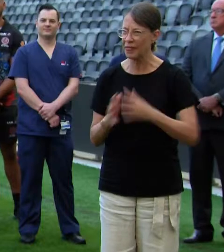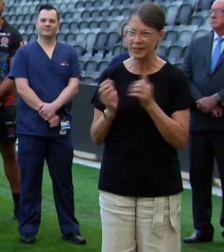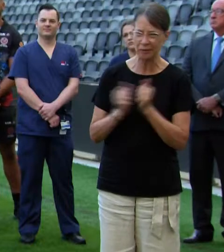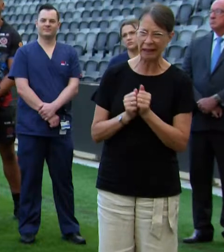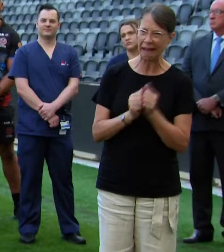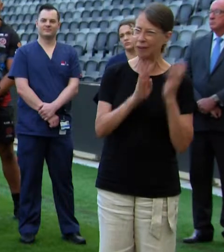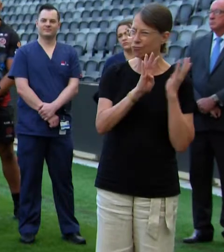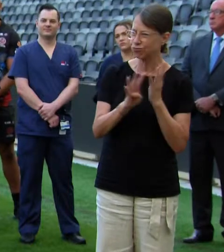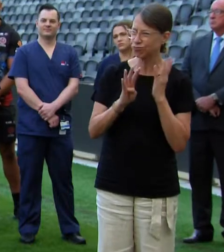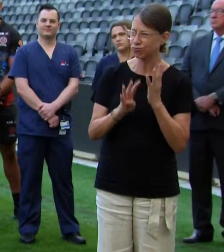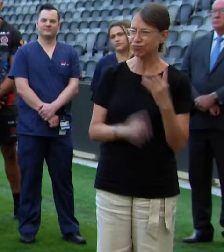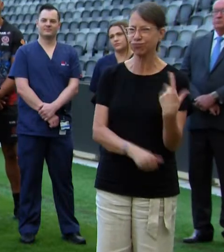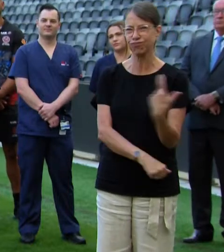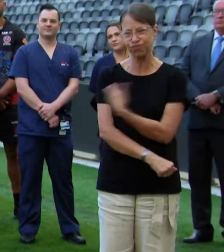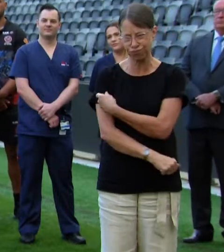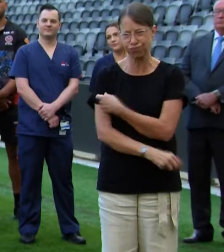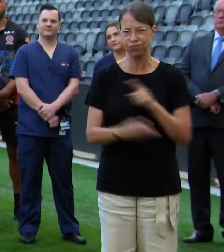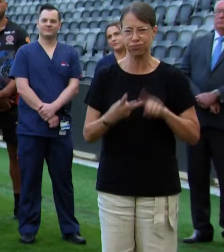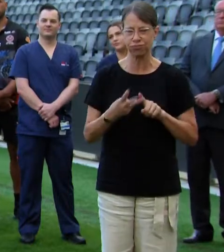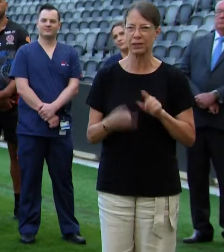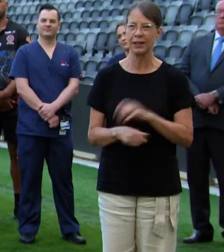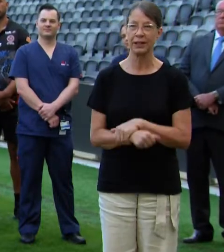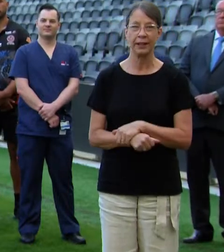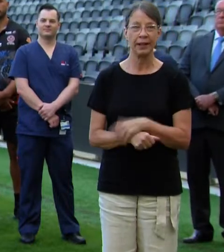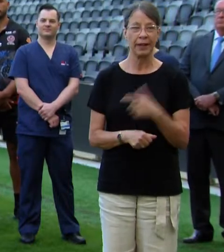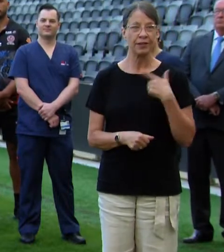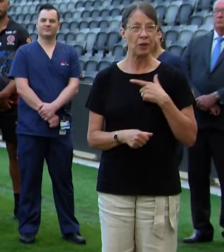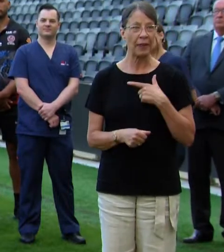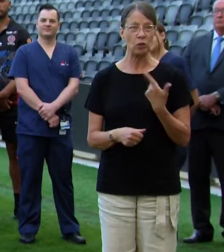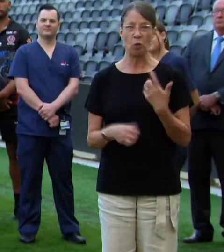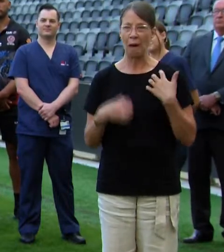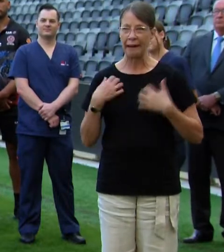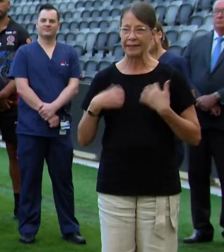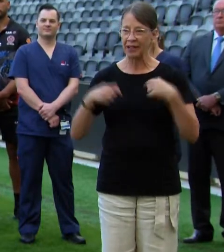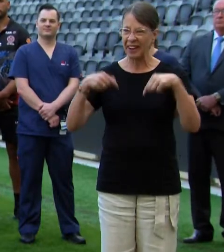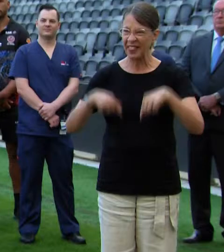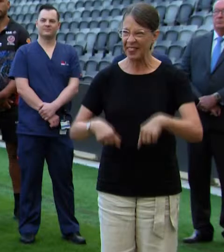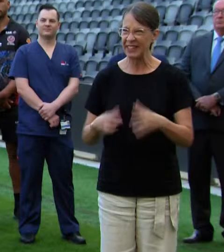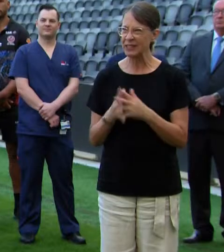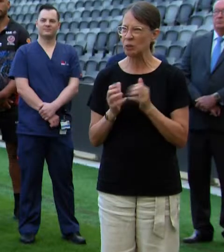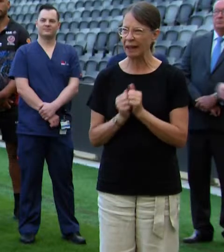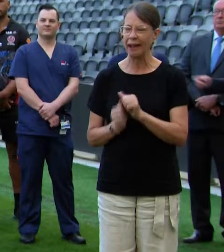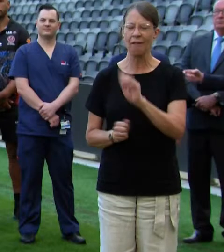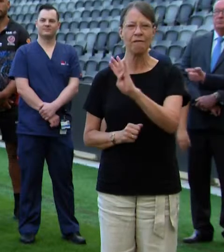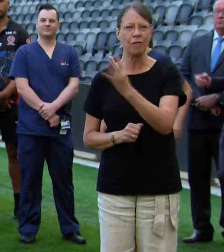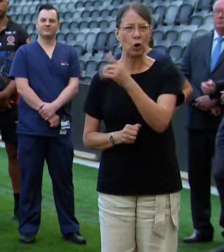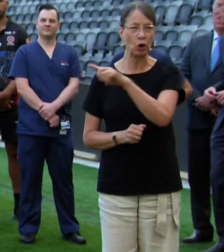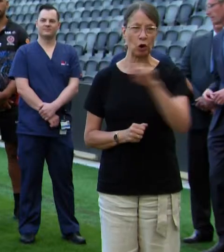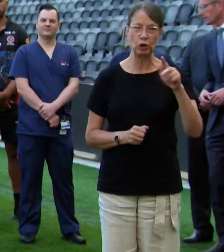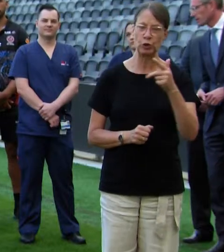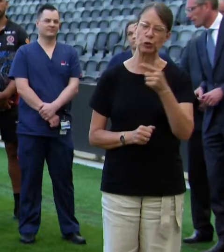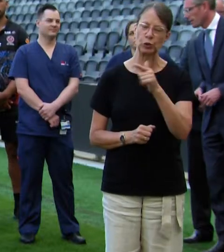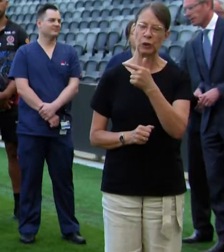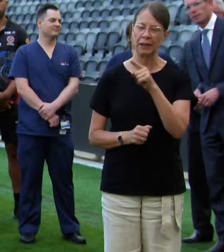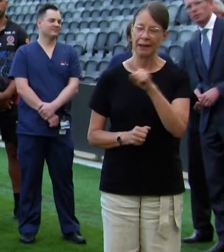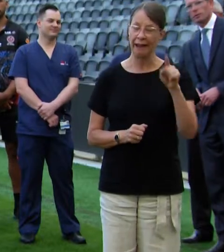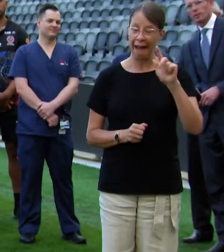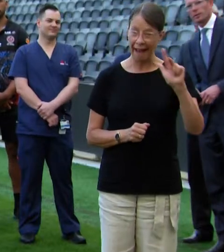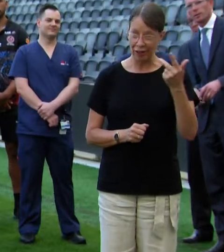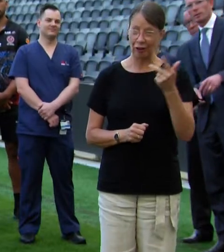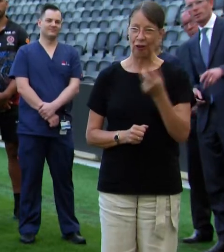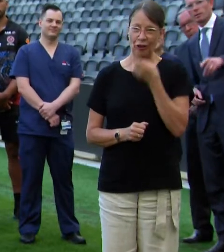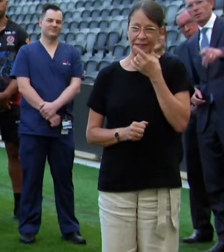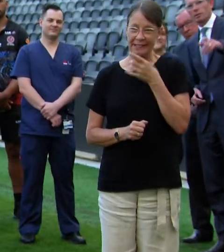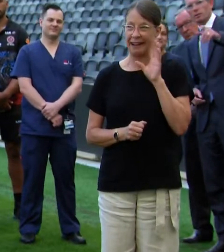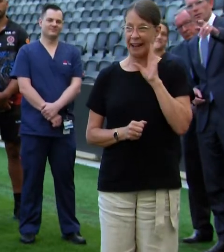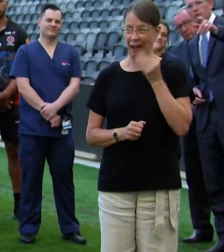can. That's why we're so excited that there's a booster hub, a pop-up hub, here from 4 till 8 on Saturday afternoon. It's